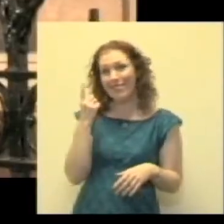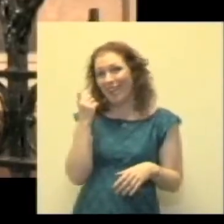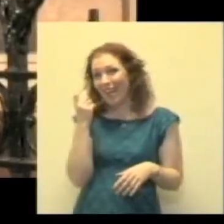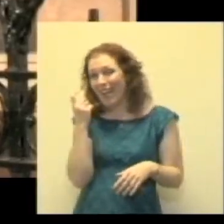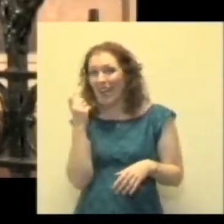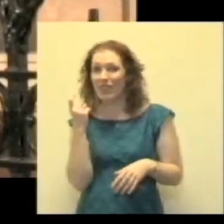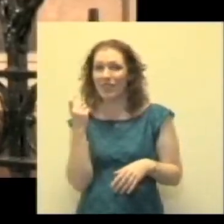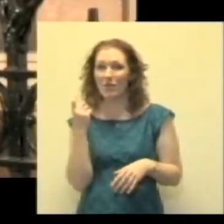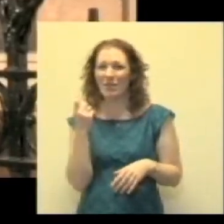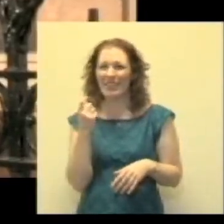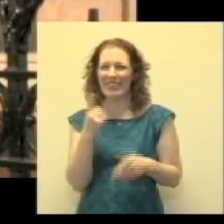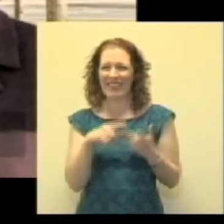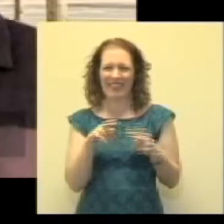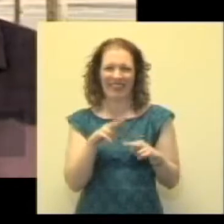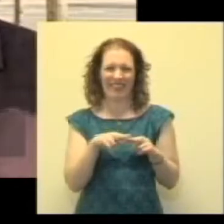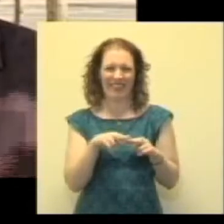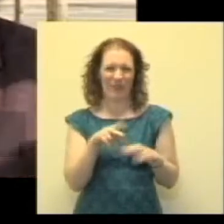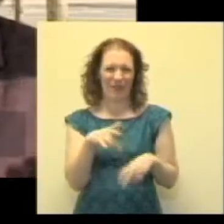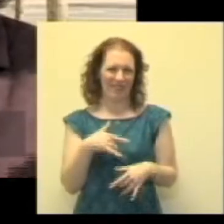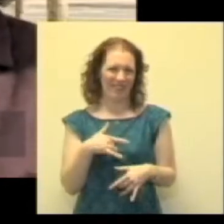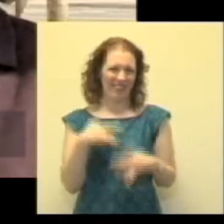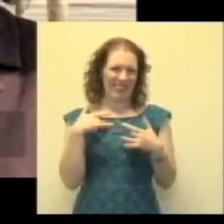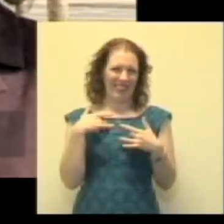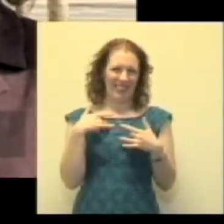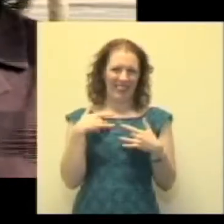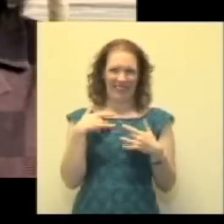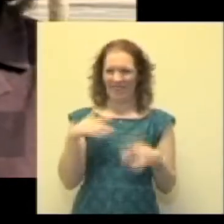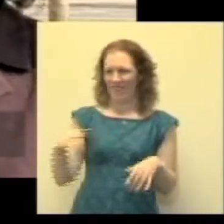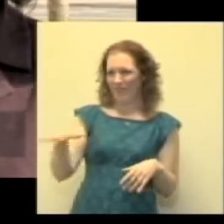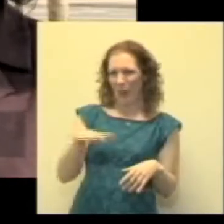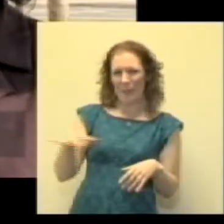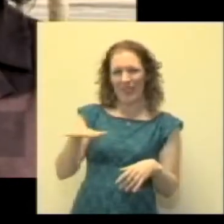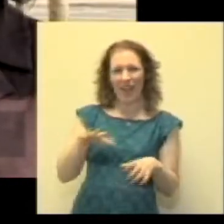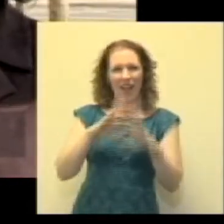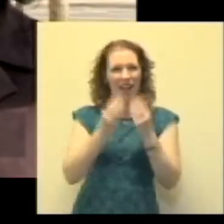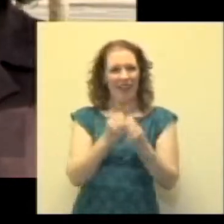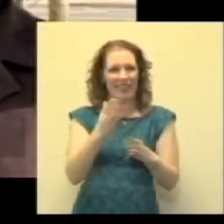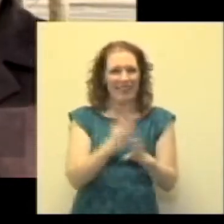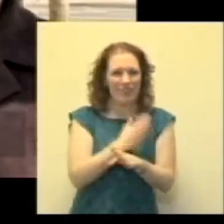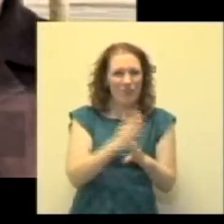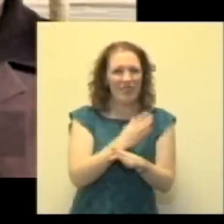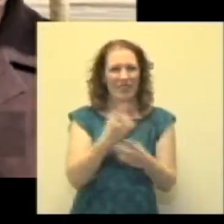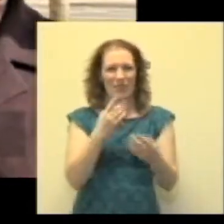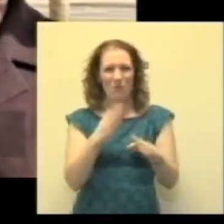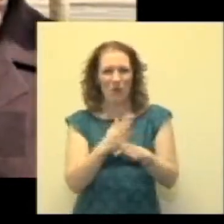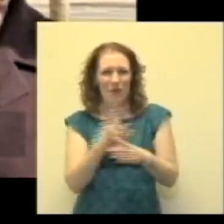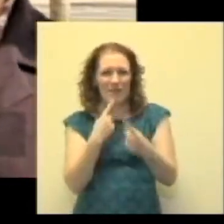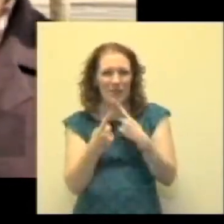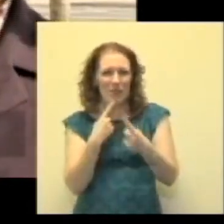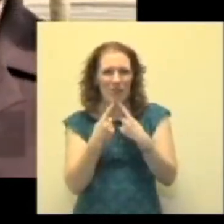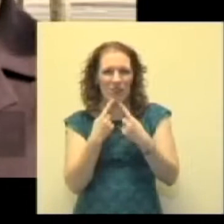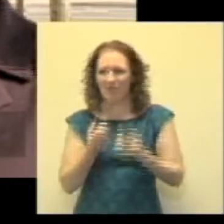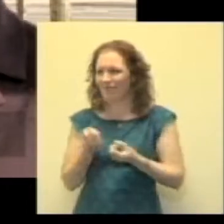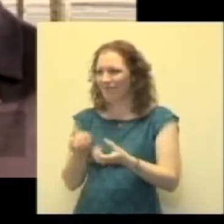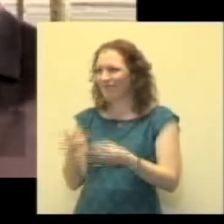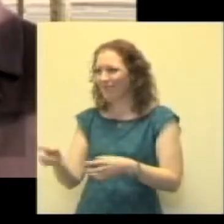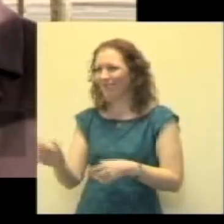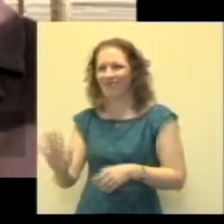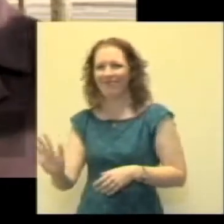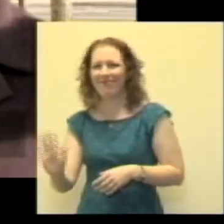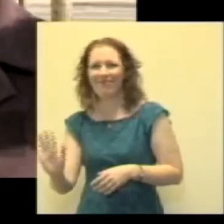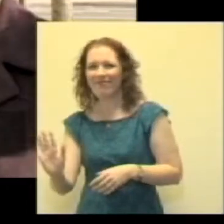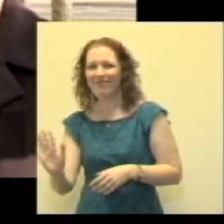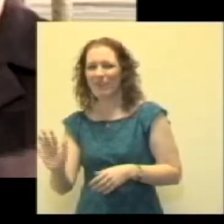you. Sometimes it's a person from your own family, but not always, because you might want to keep the advice or